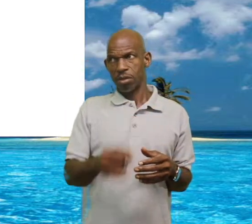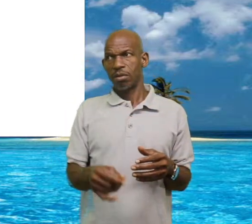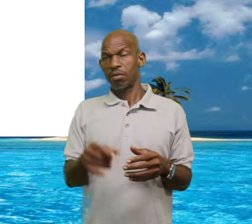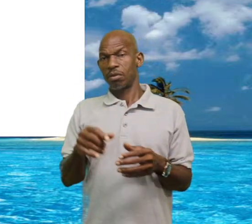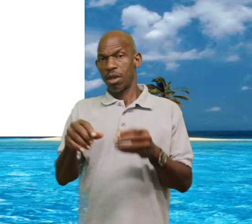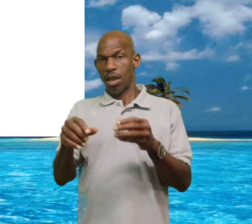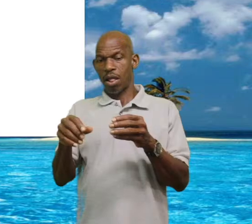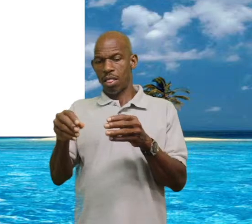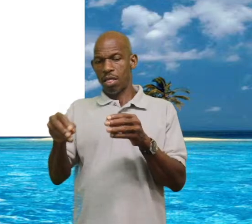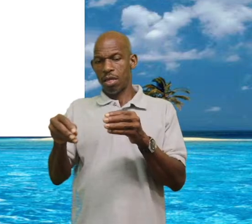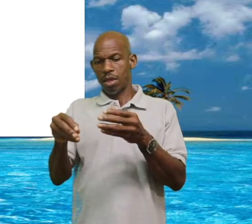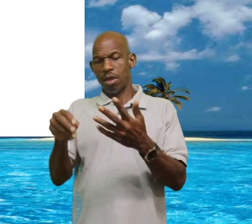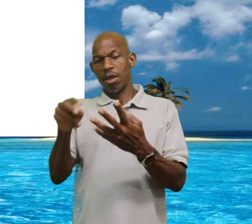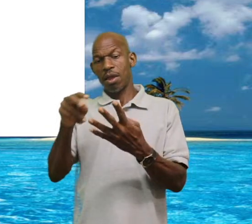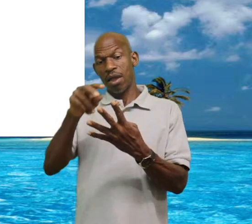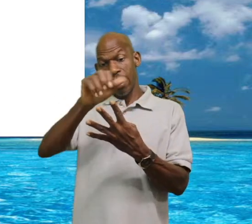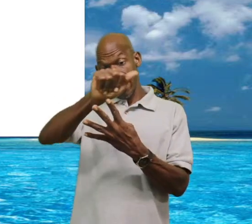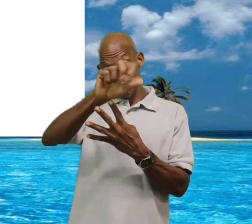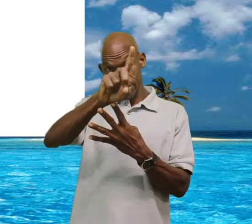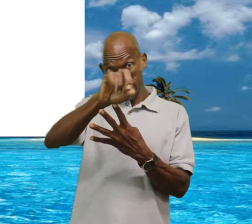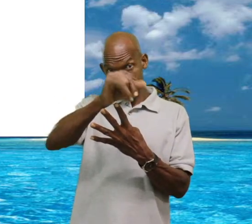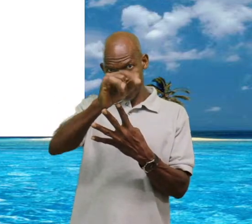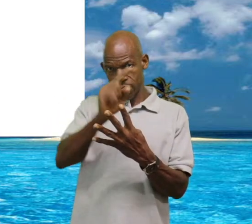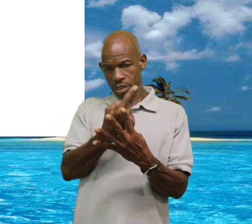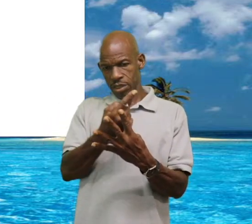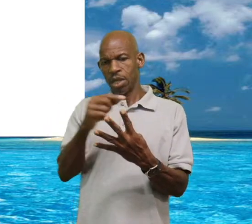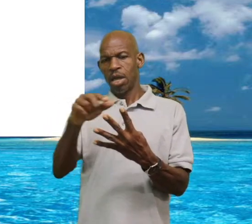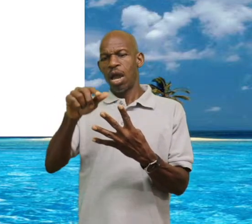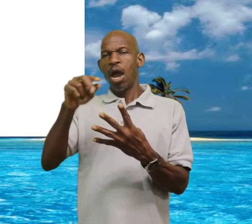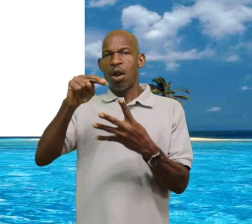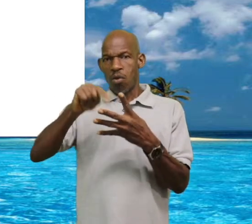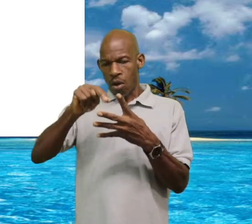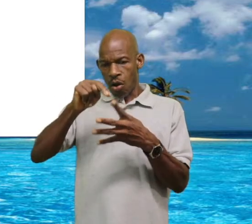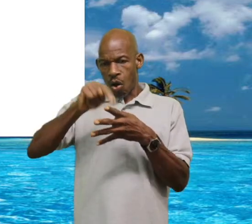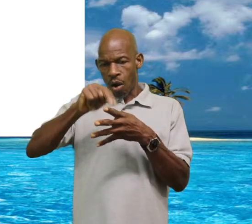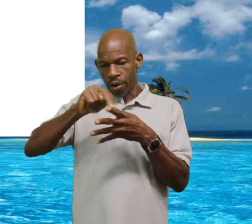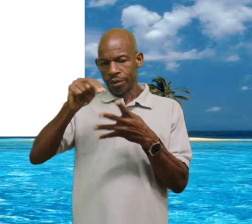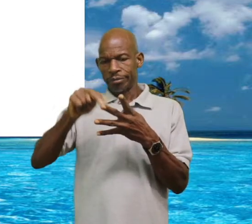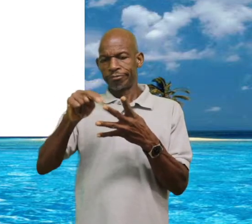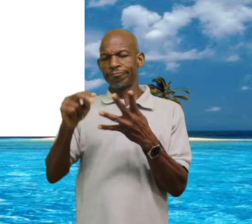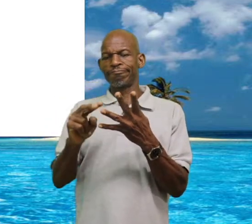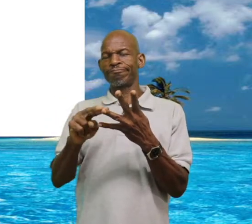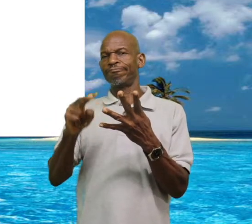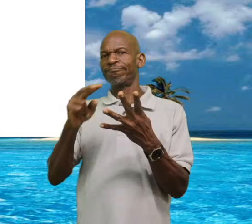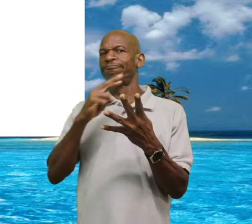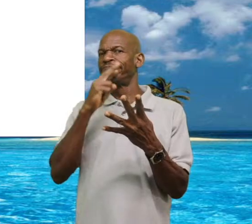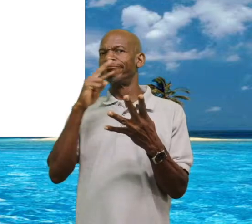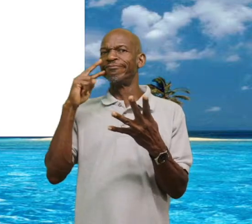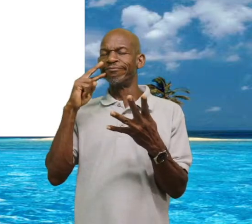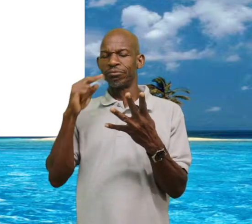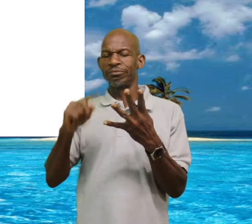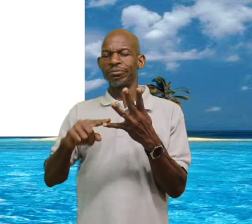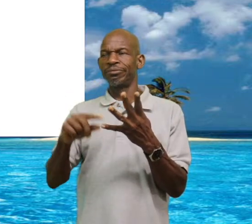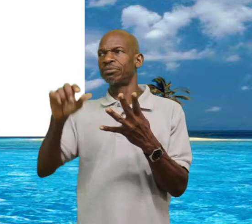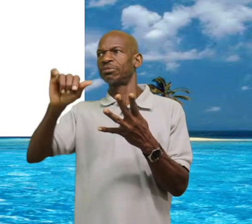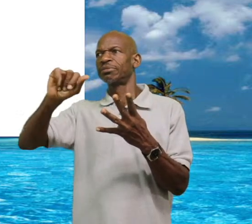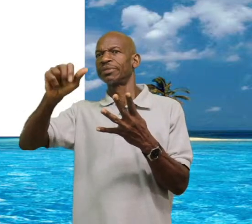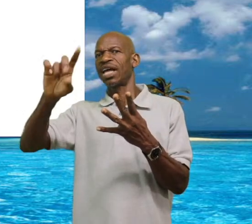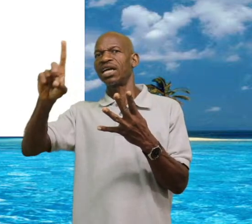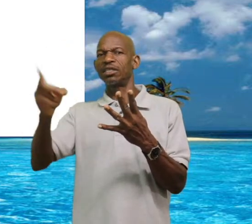Every sentence must have a verb. So if I giving you a practice now, and this is number